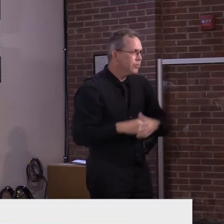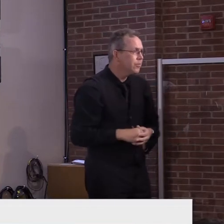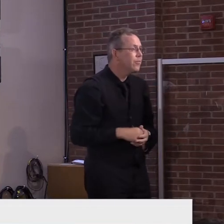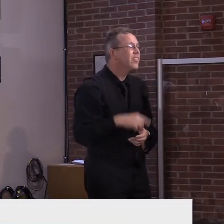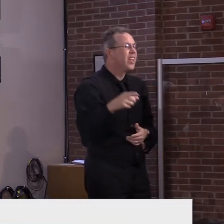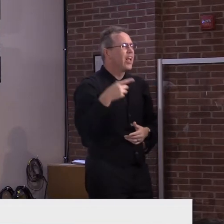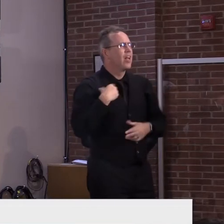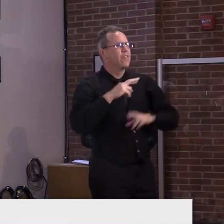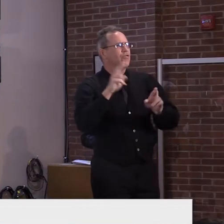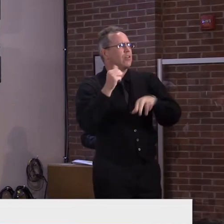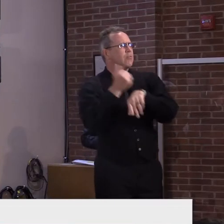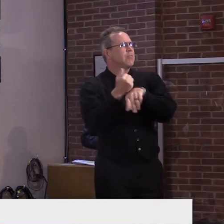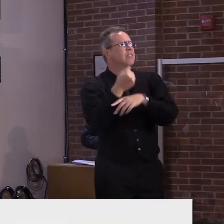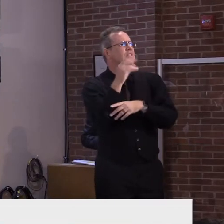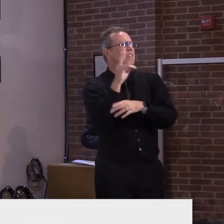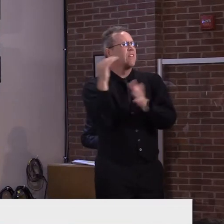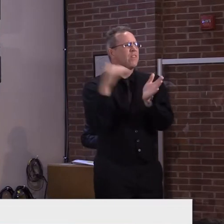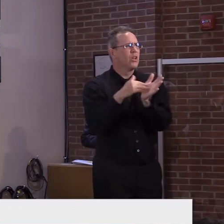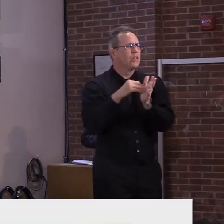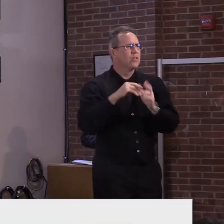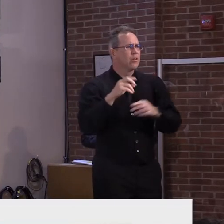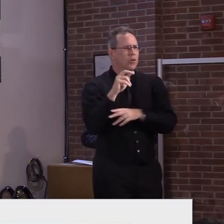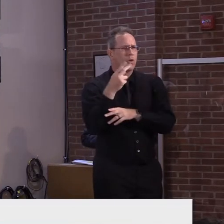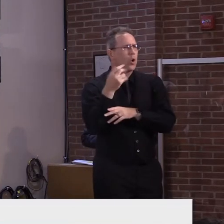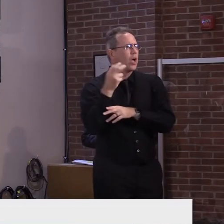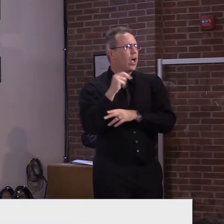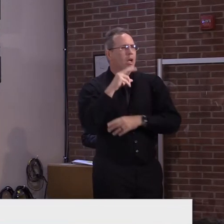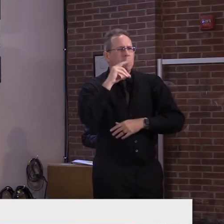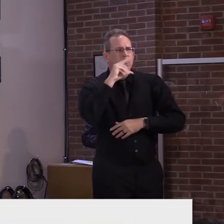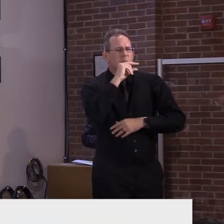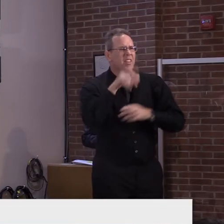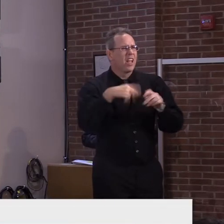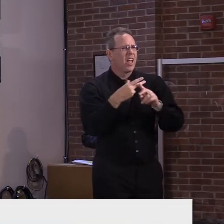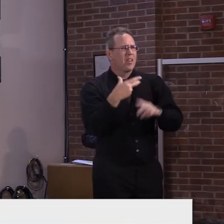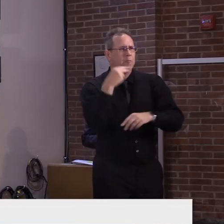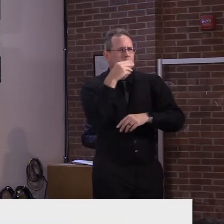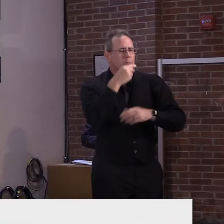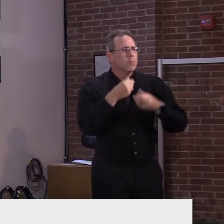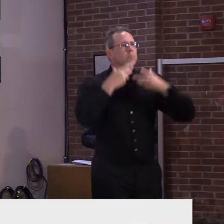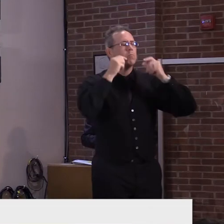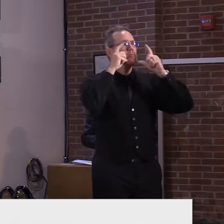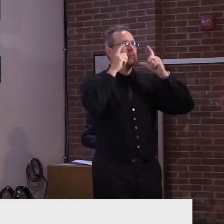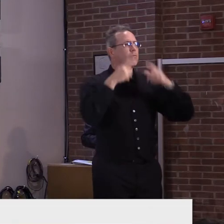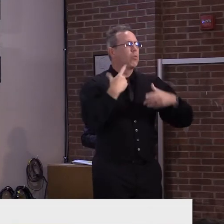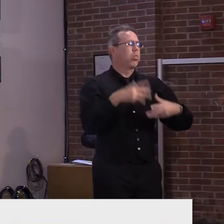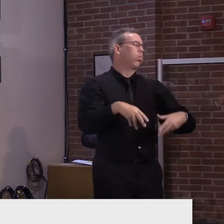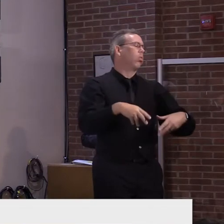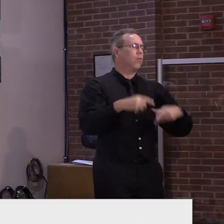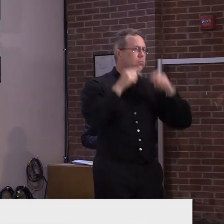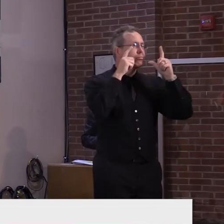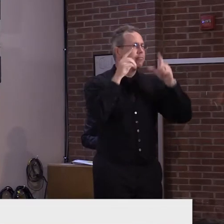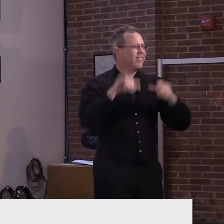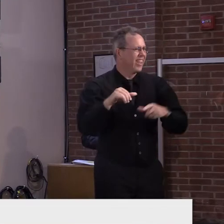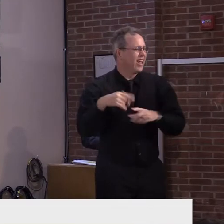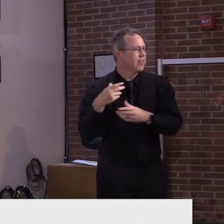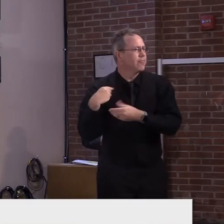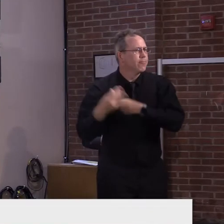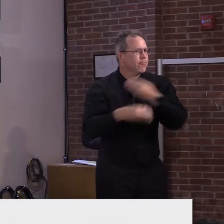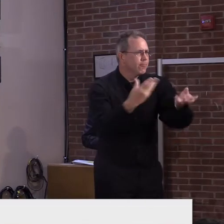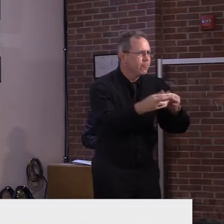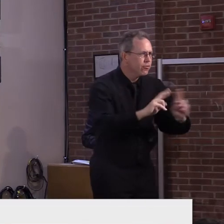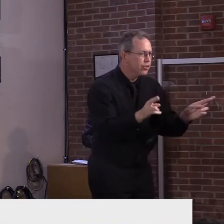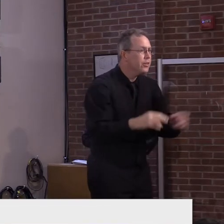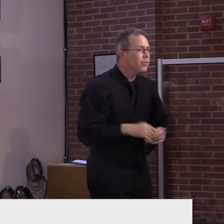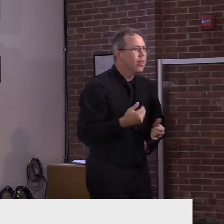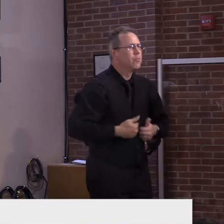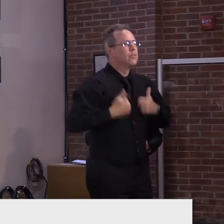lives. Vermont has been a national model in working to overcome the opioid epidemic, but we know we need to refocus